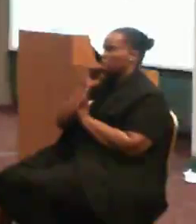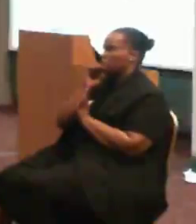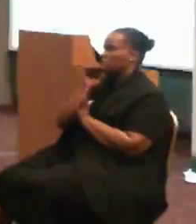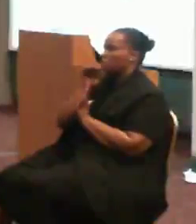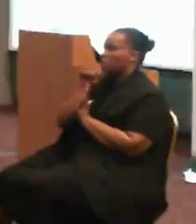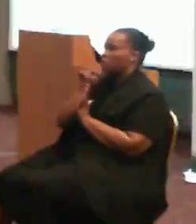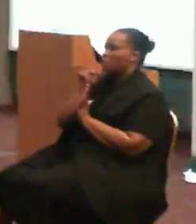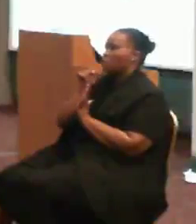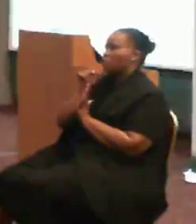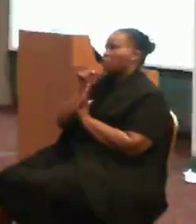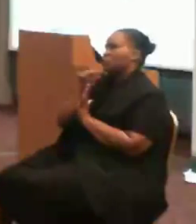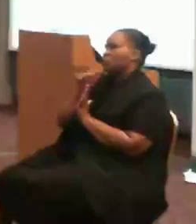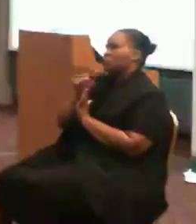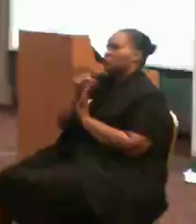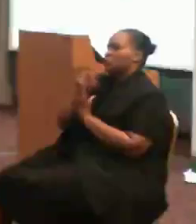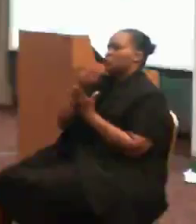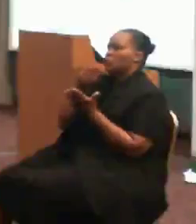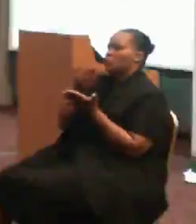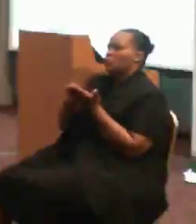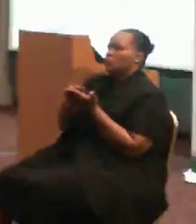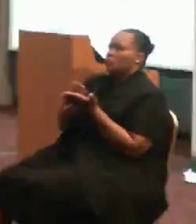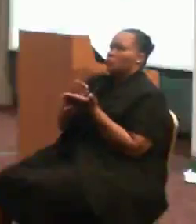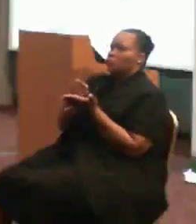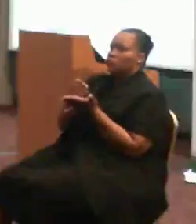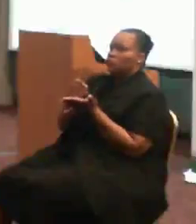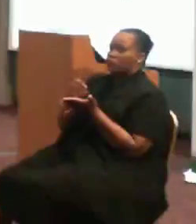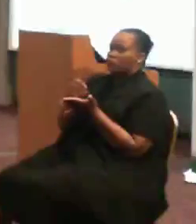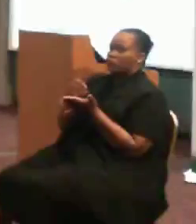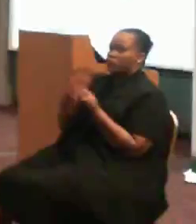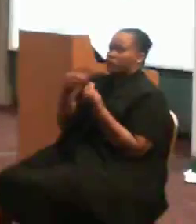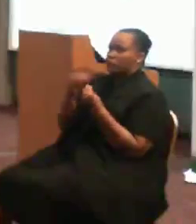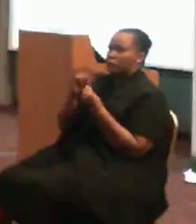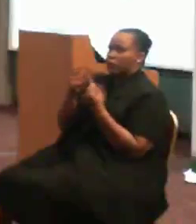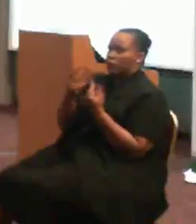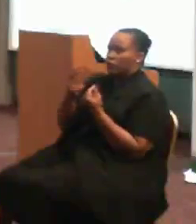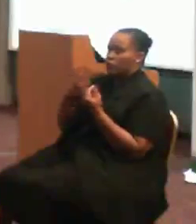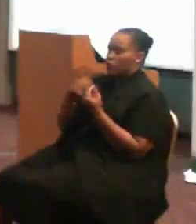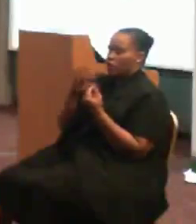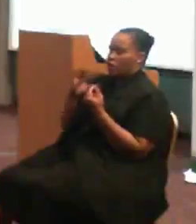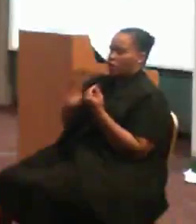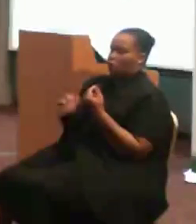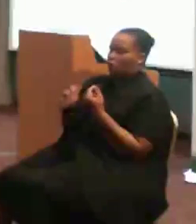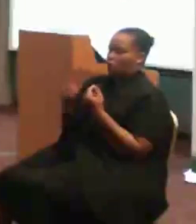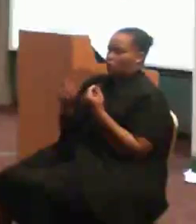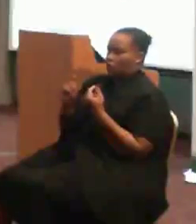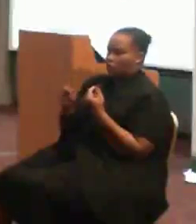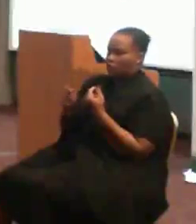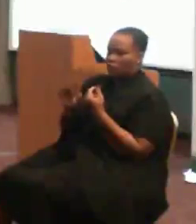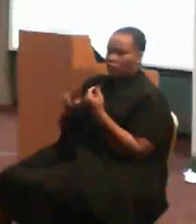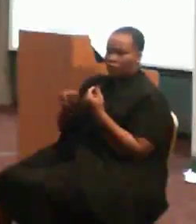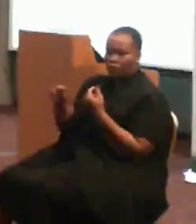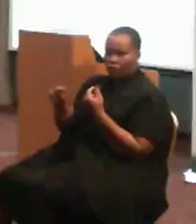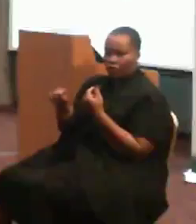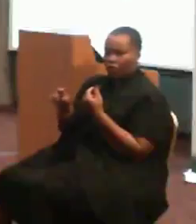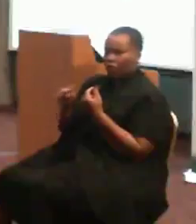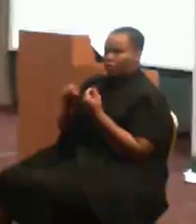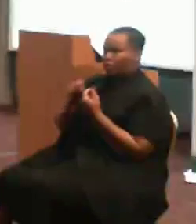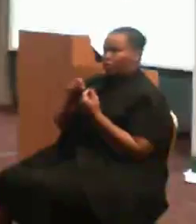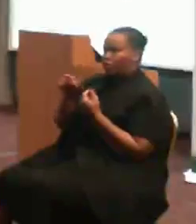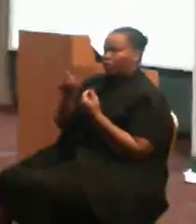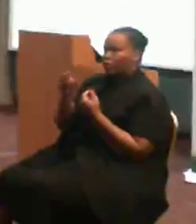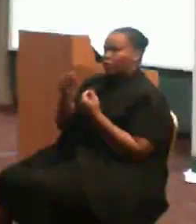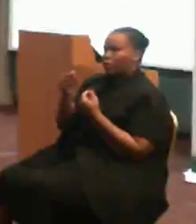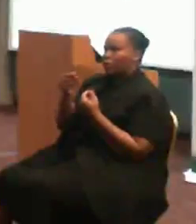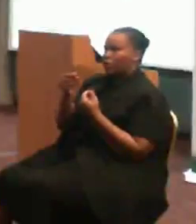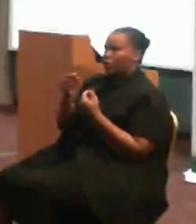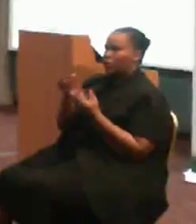want and then the public must just pay. Our formula allows you to recover the costs. And perhaps when you look